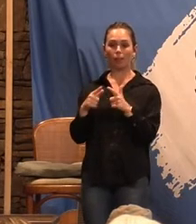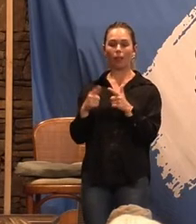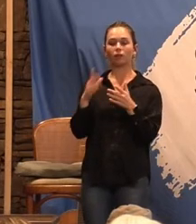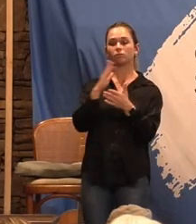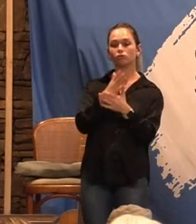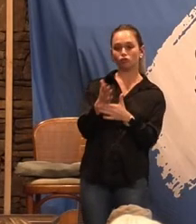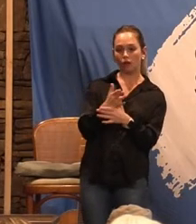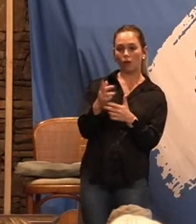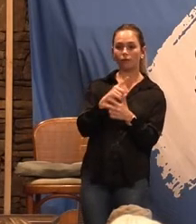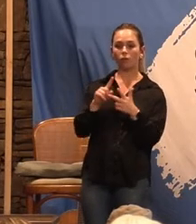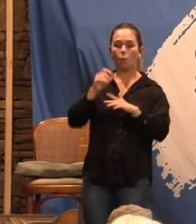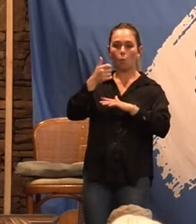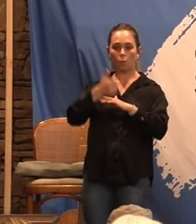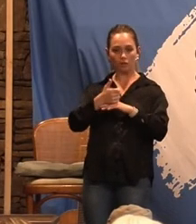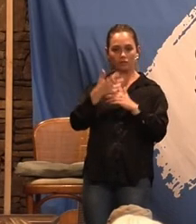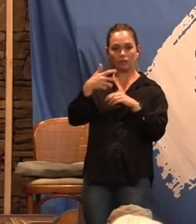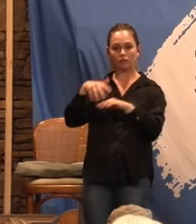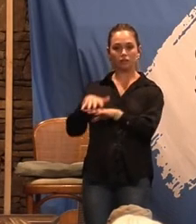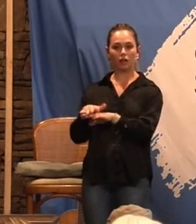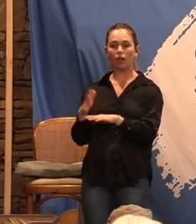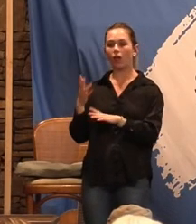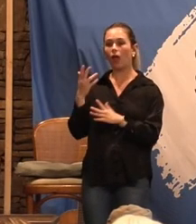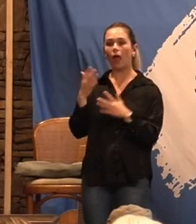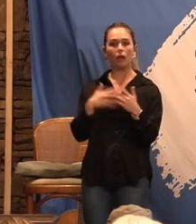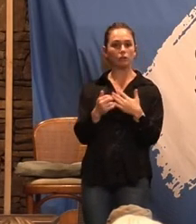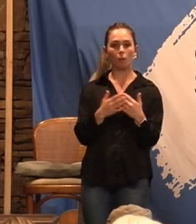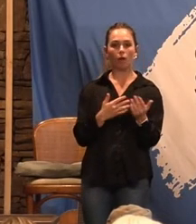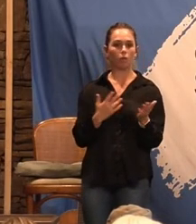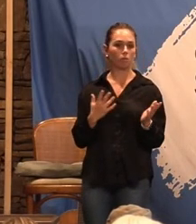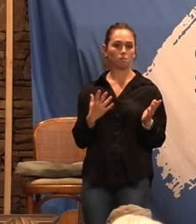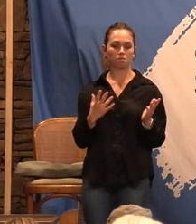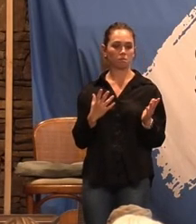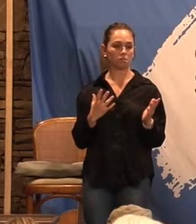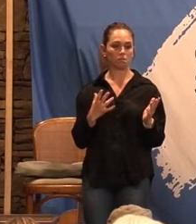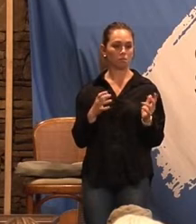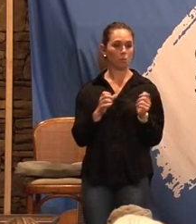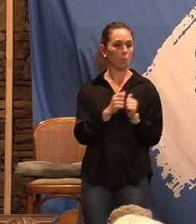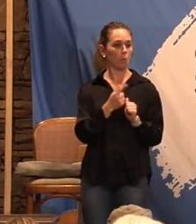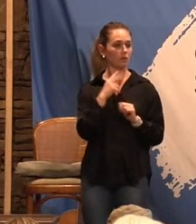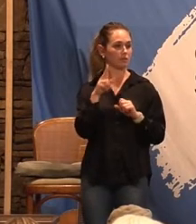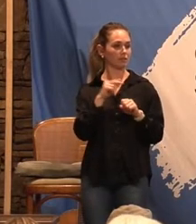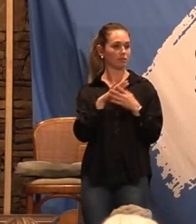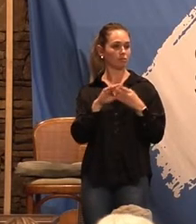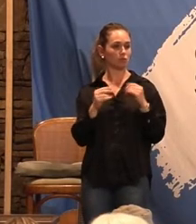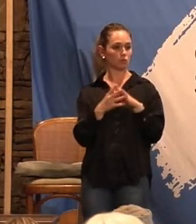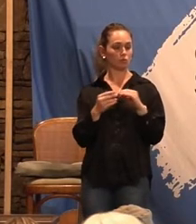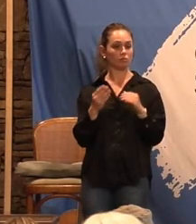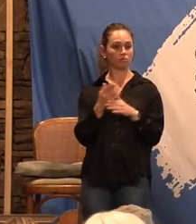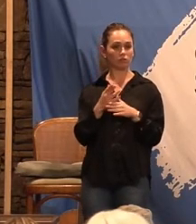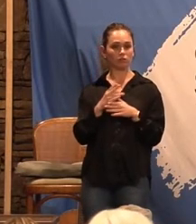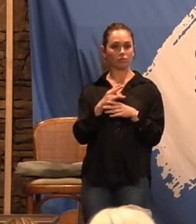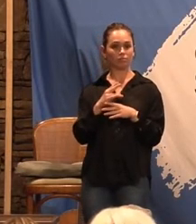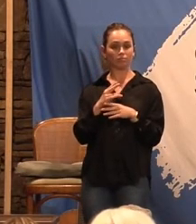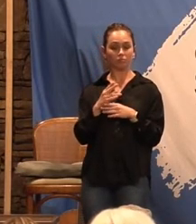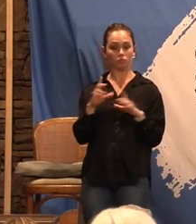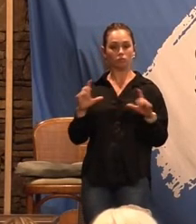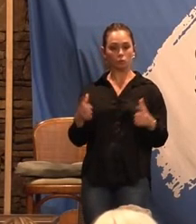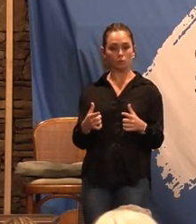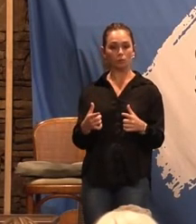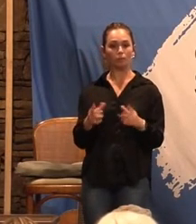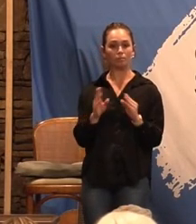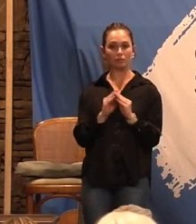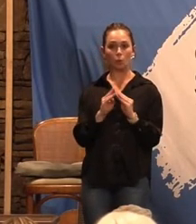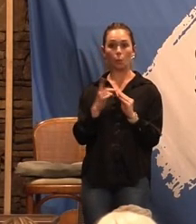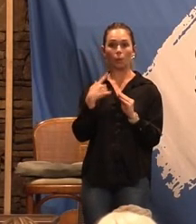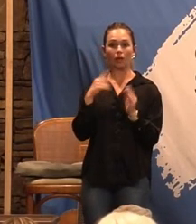the organizing, any way at all with this National Storytelling Network conference,